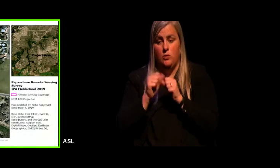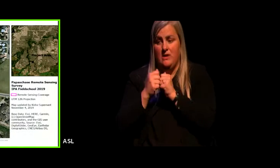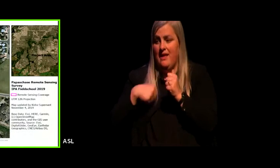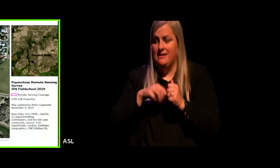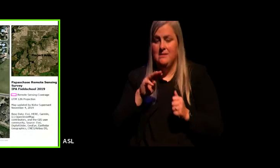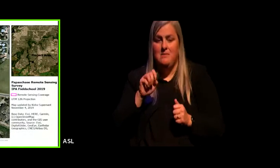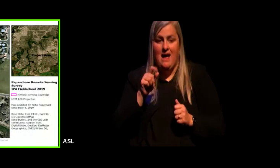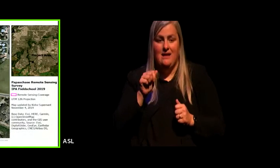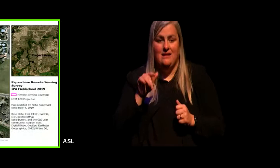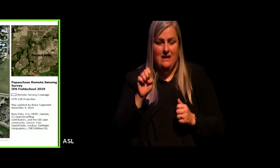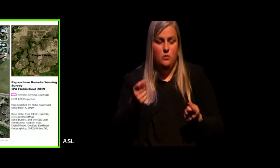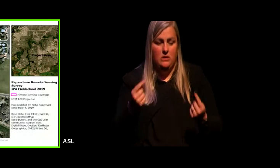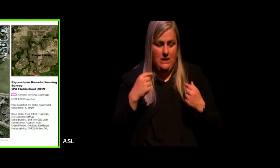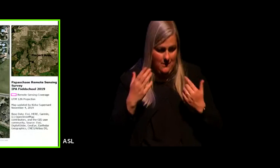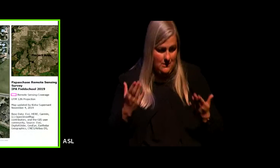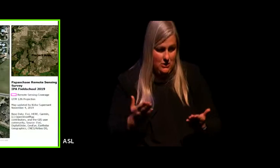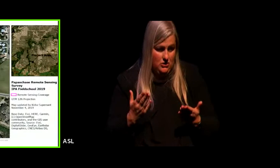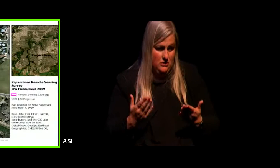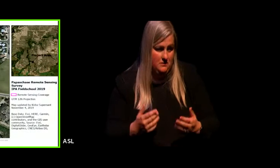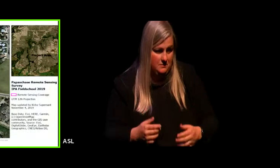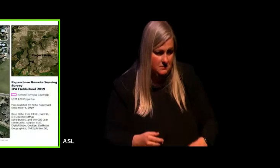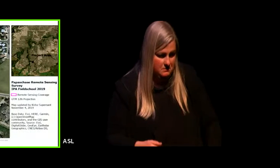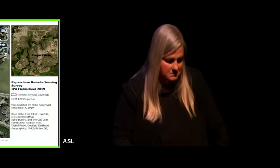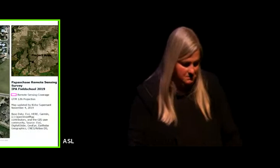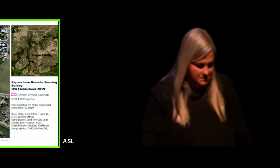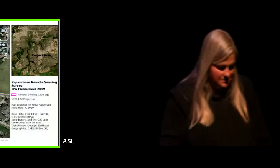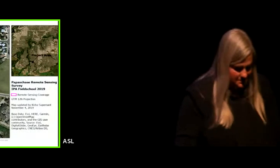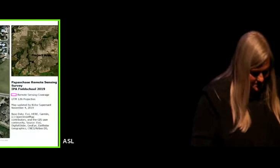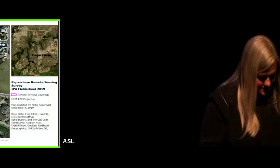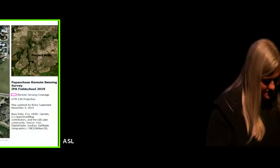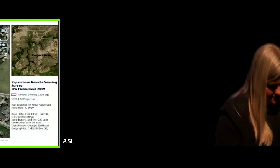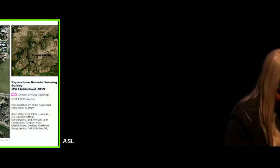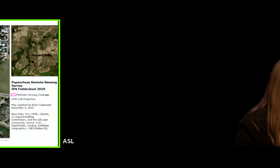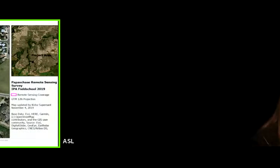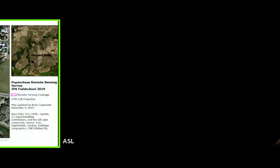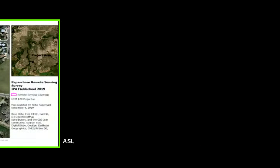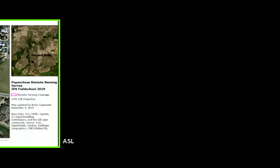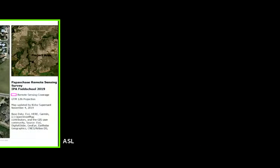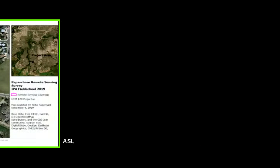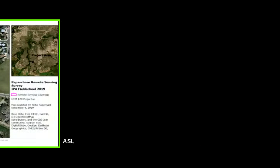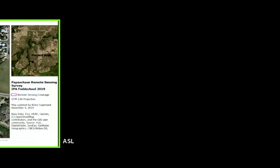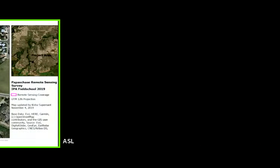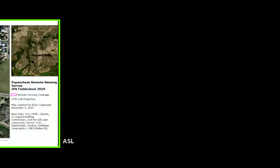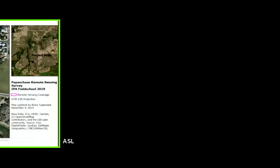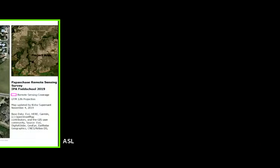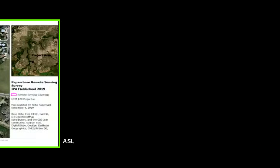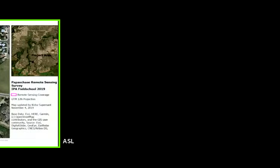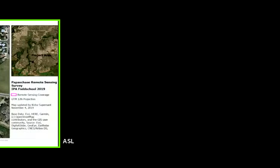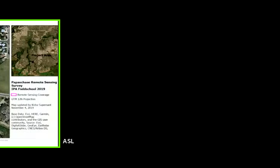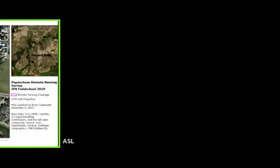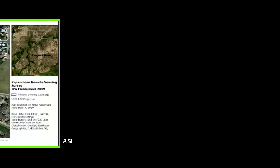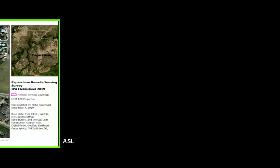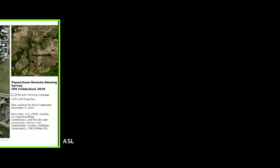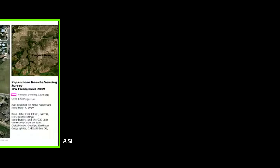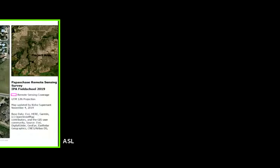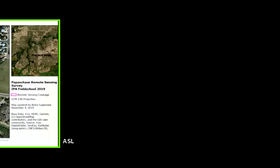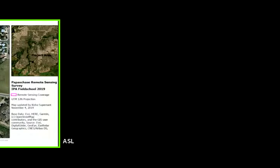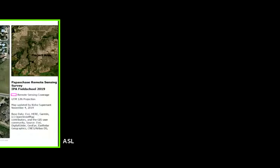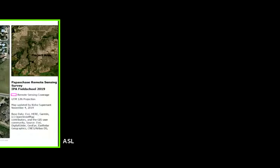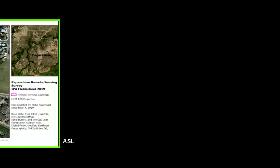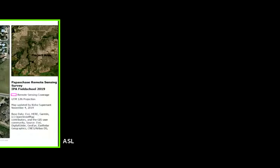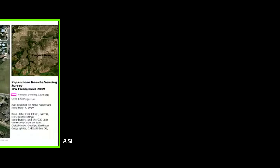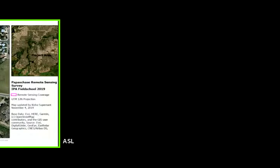here. And it was very much community driven. We did ceremony with Elder Fernie Marty. And when we were doing